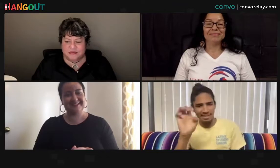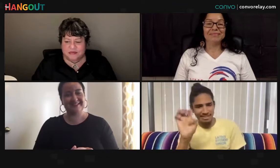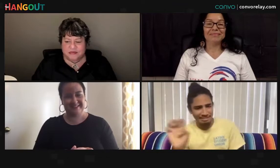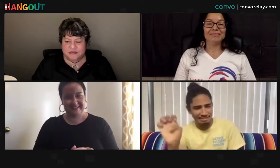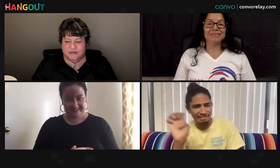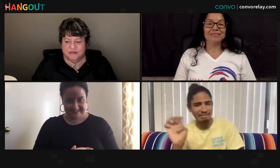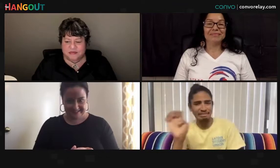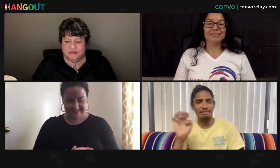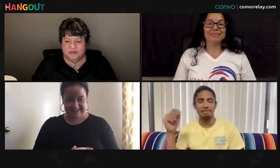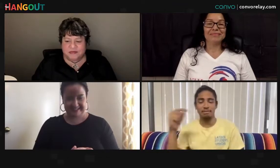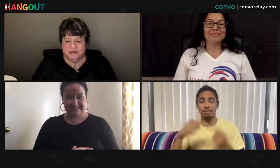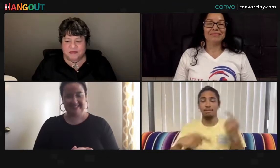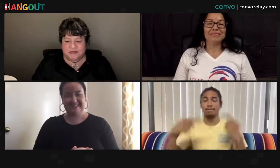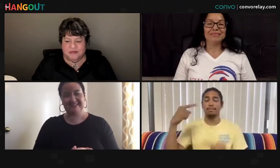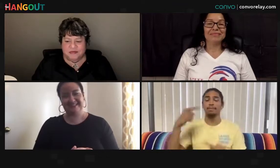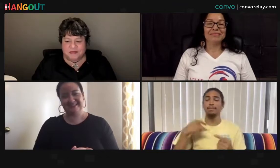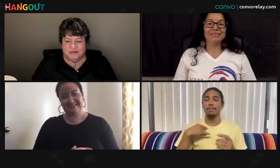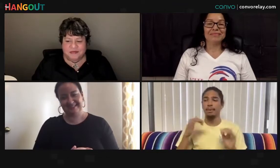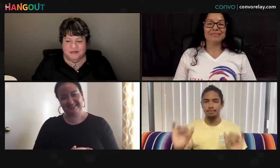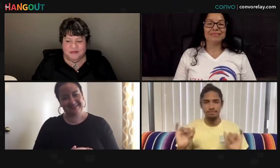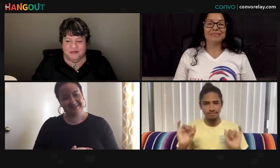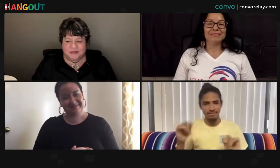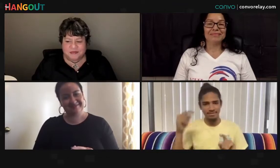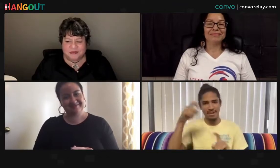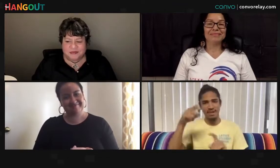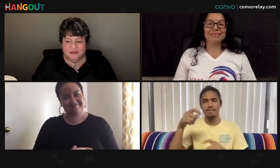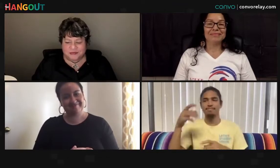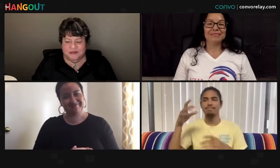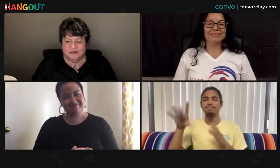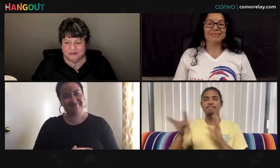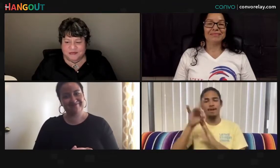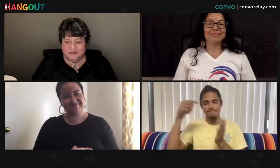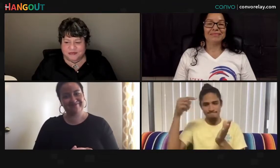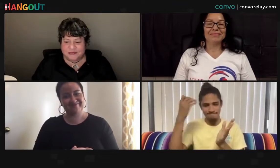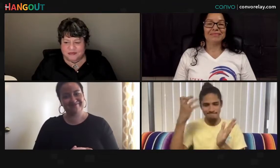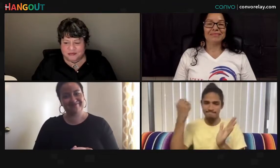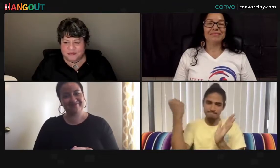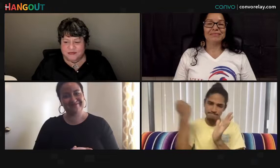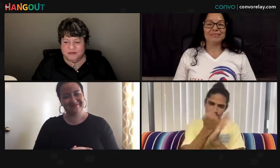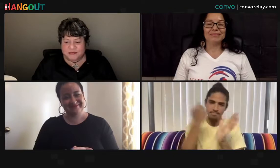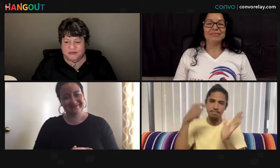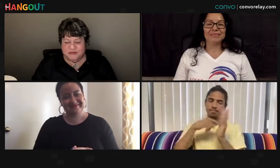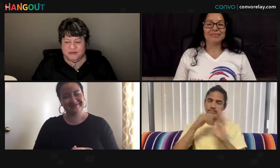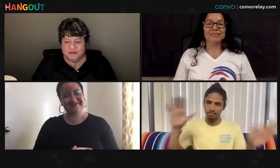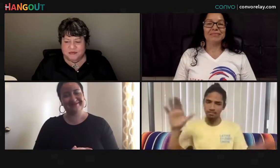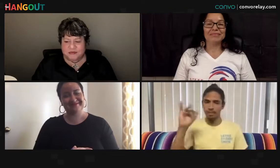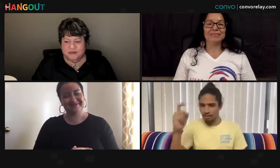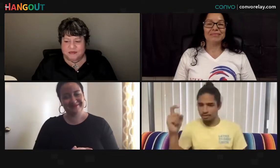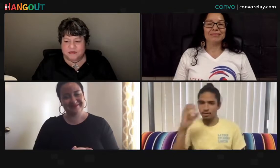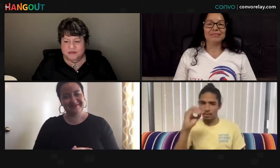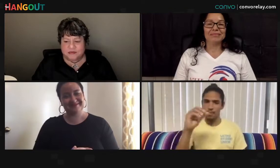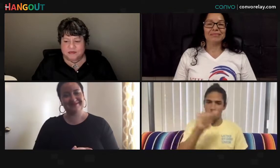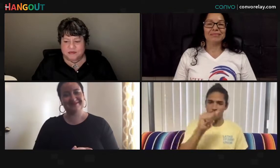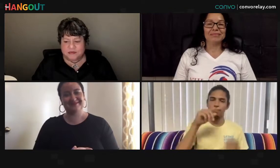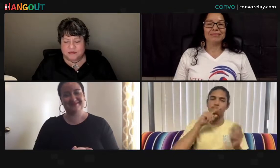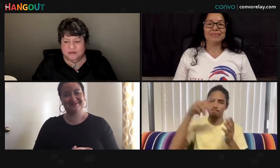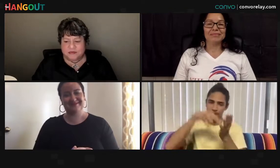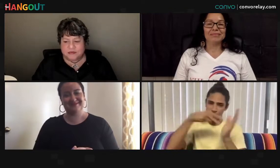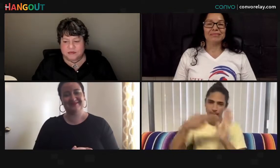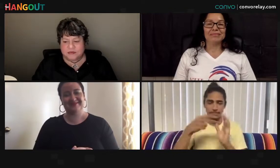terminology. So that's something that's out there right now, and I think we just really have to find what